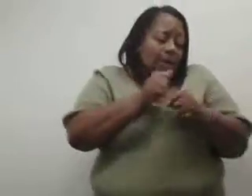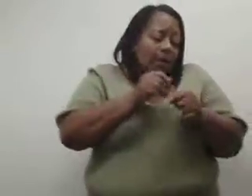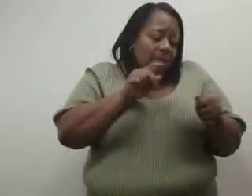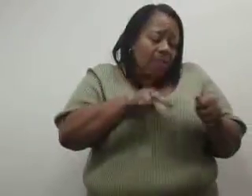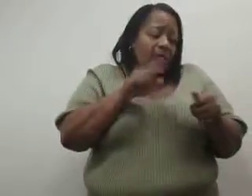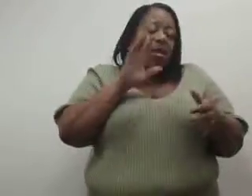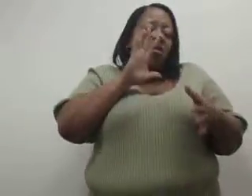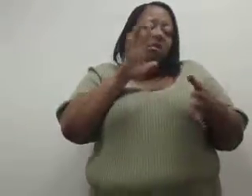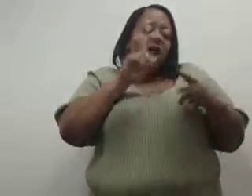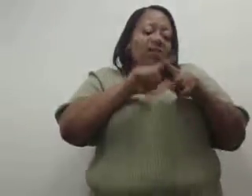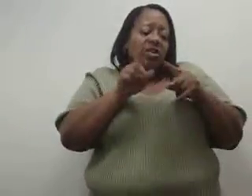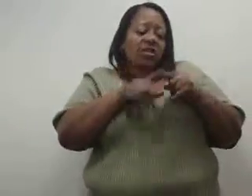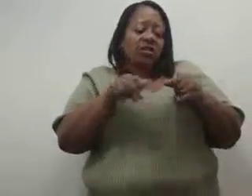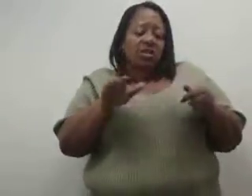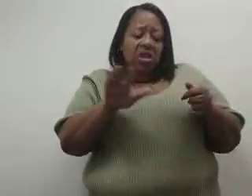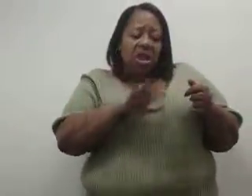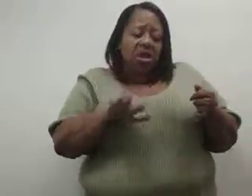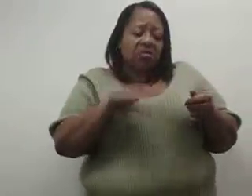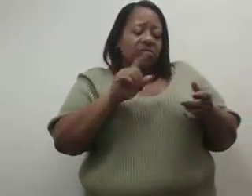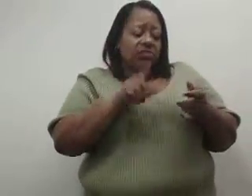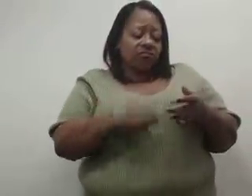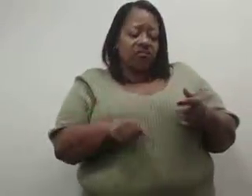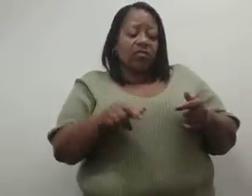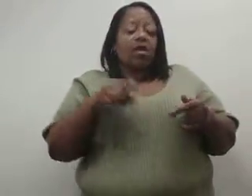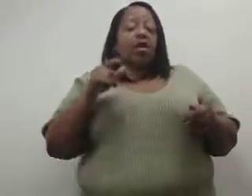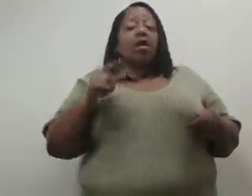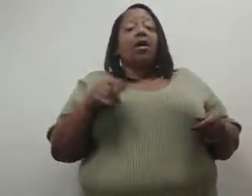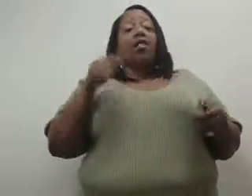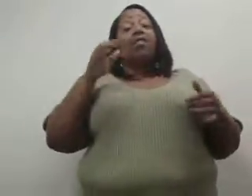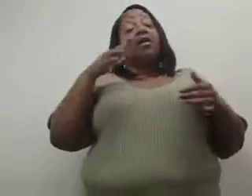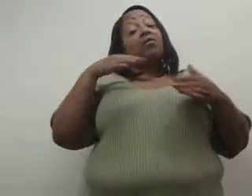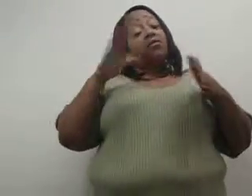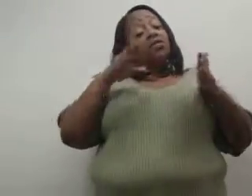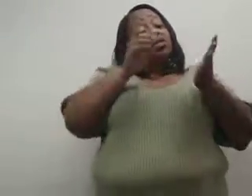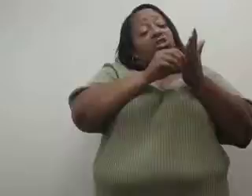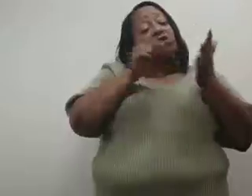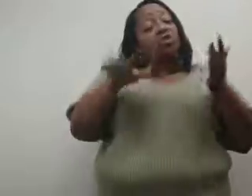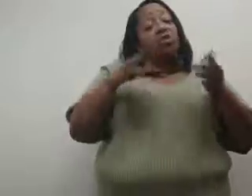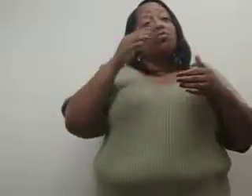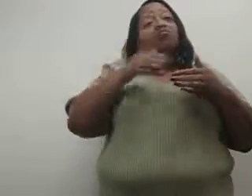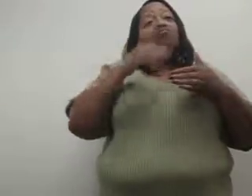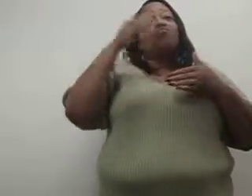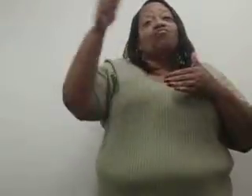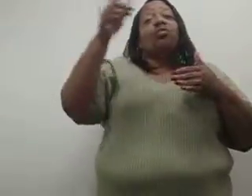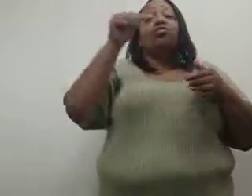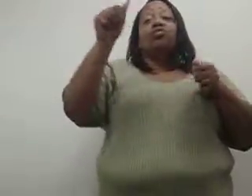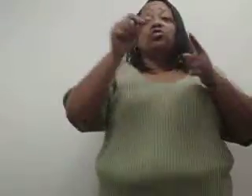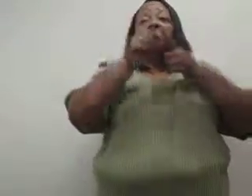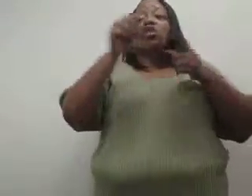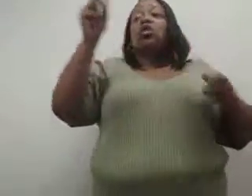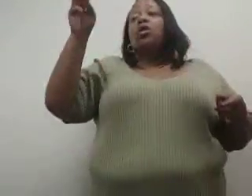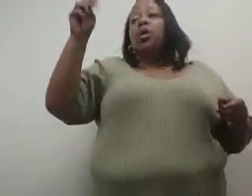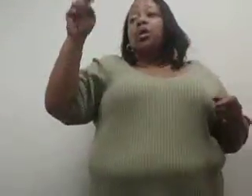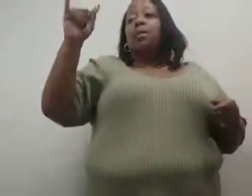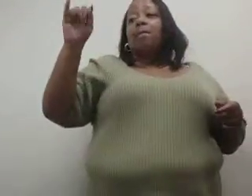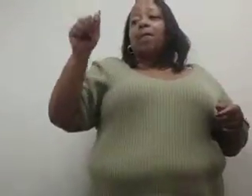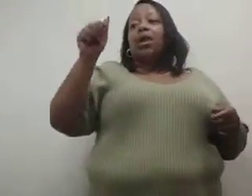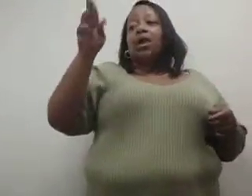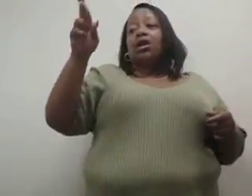areas. So students then, when they went off to their major courses, they knew MLA style, they knew CBE style from biology,